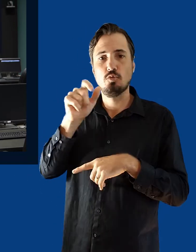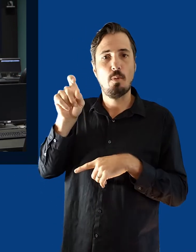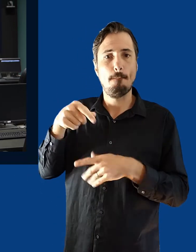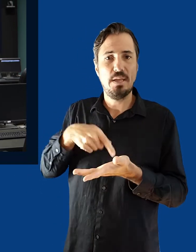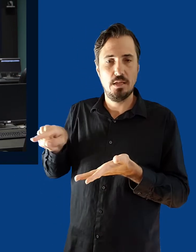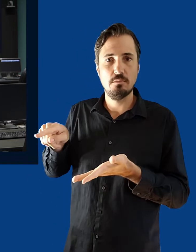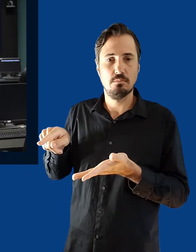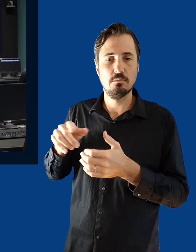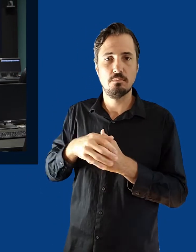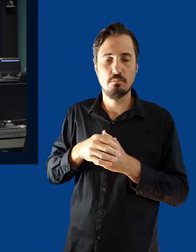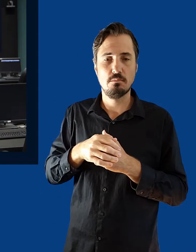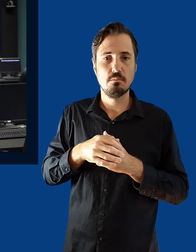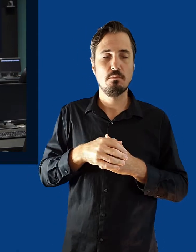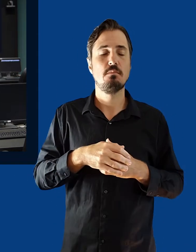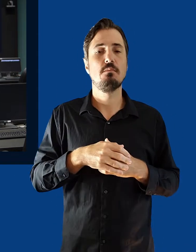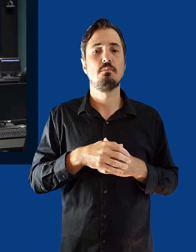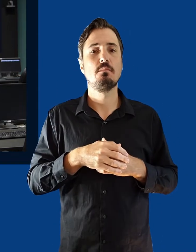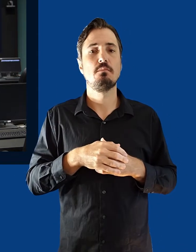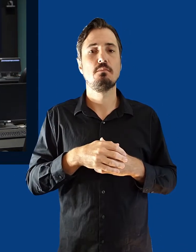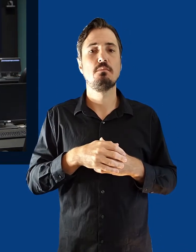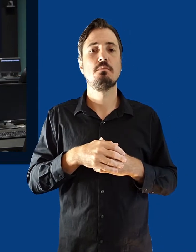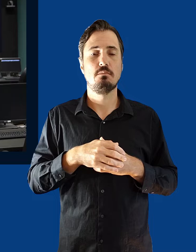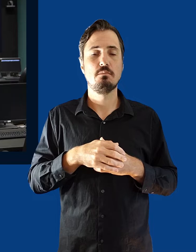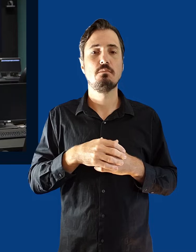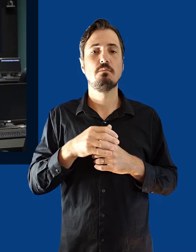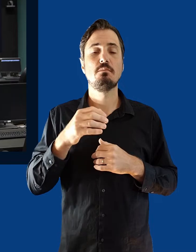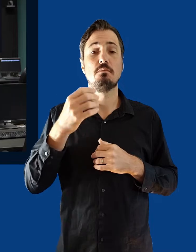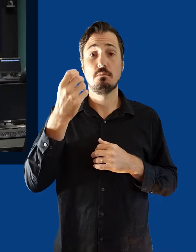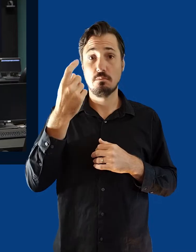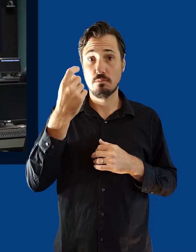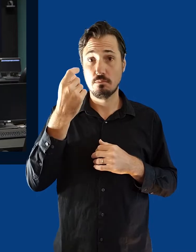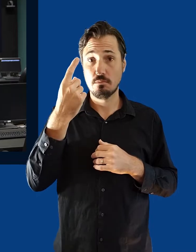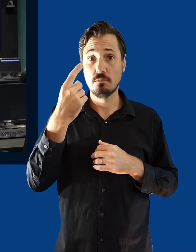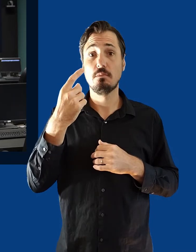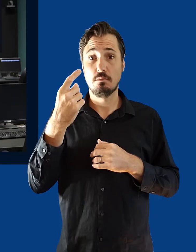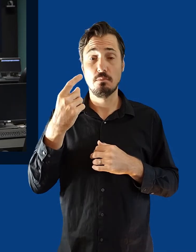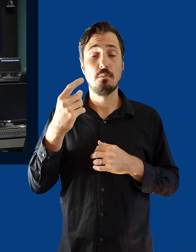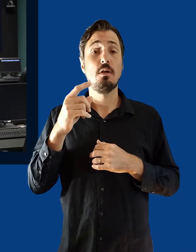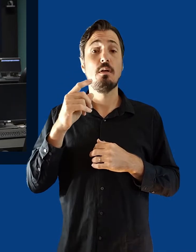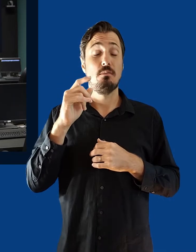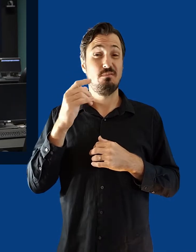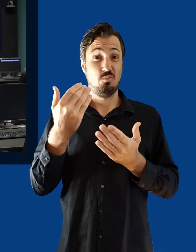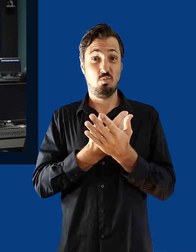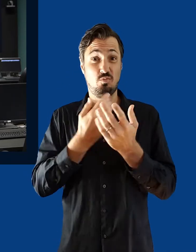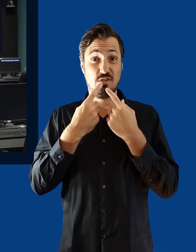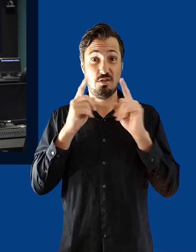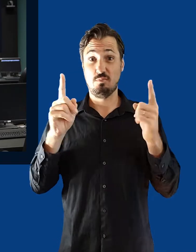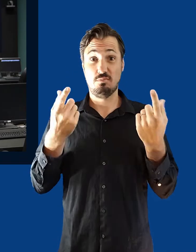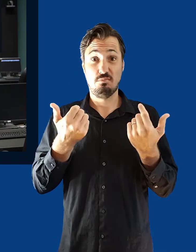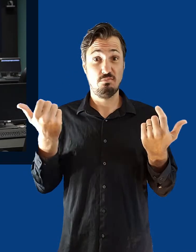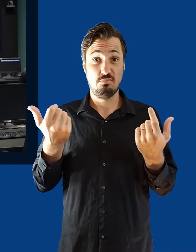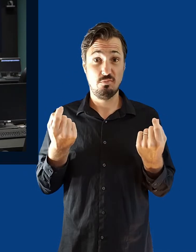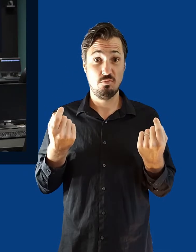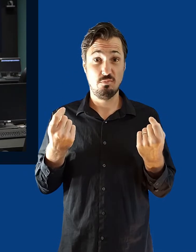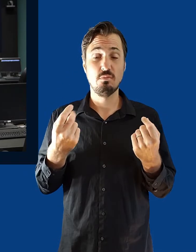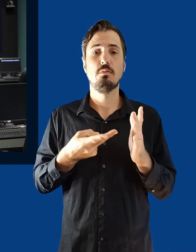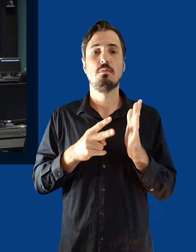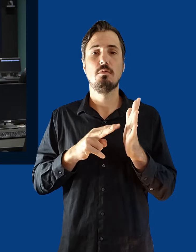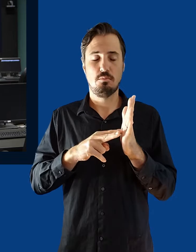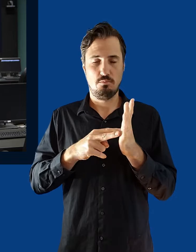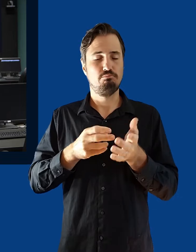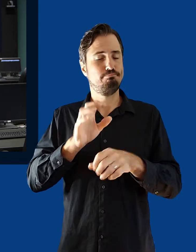agreement or lease. Secondly, it further enhances social distancing requirements. All customers and employees